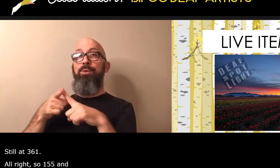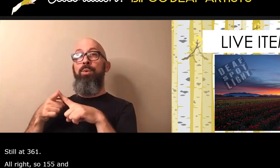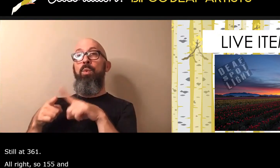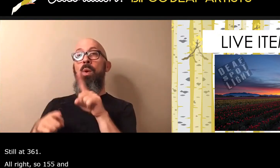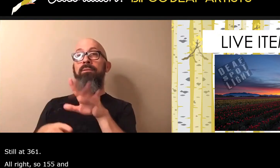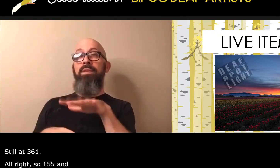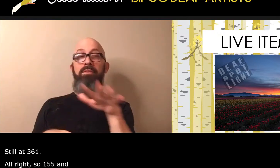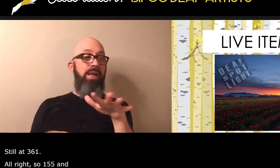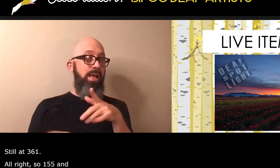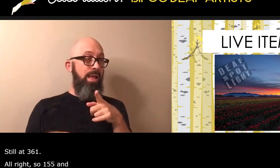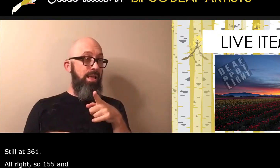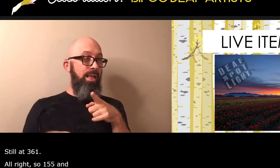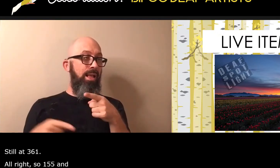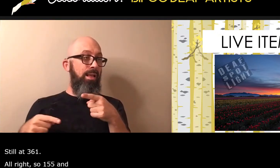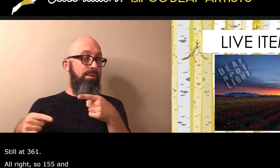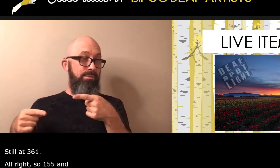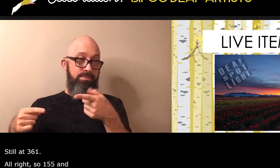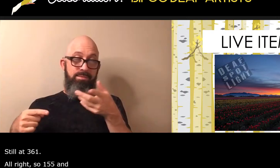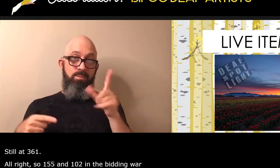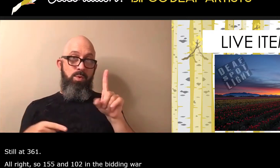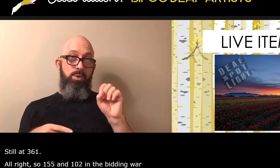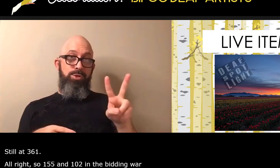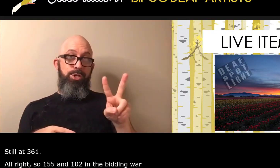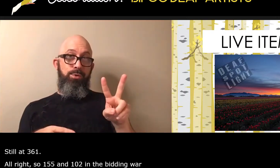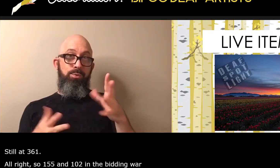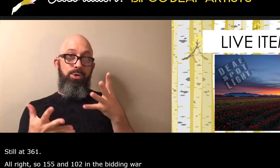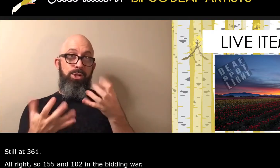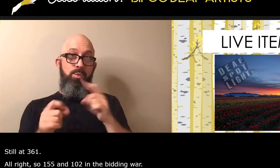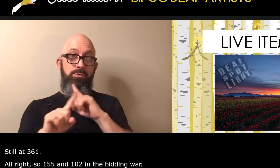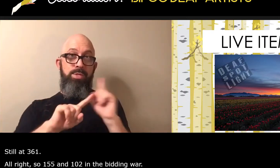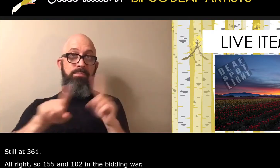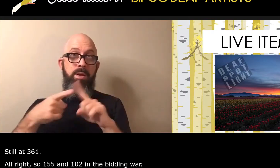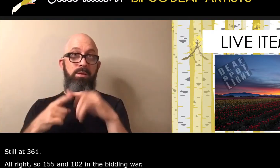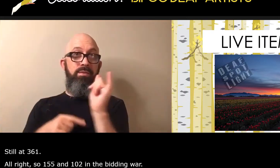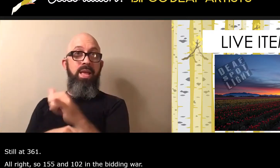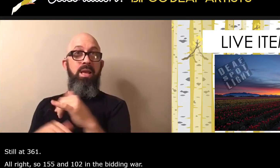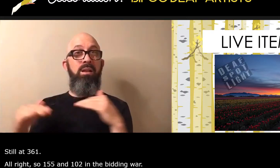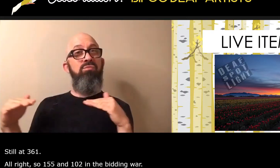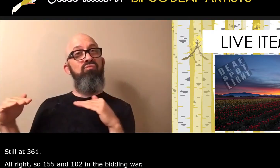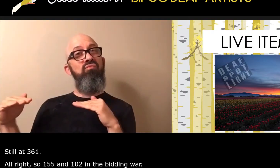in the bidding war. So it's